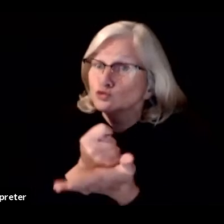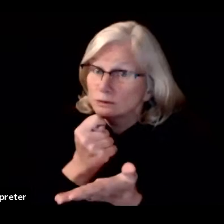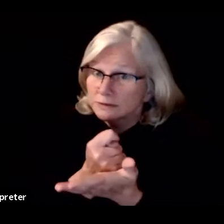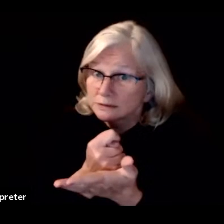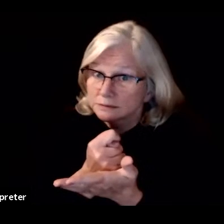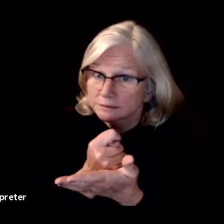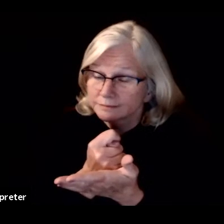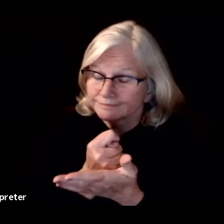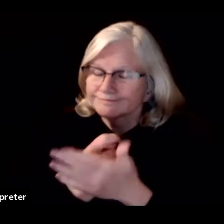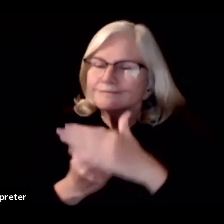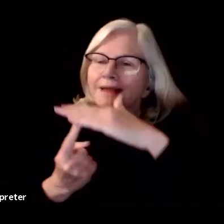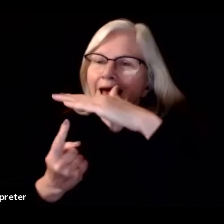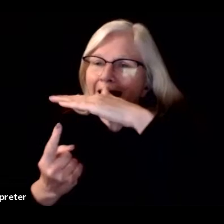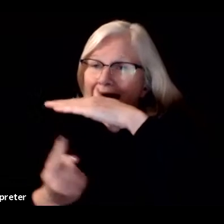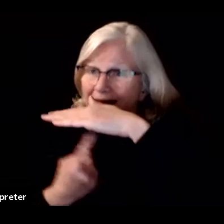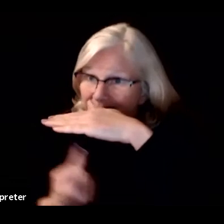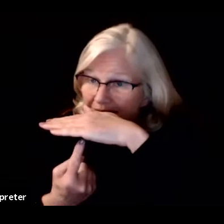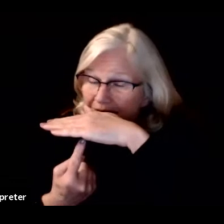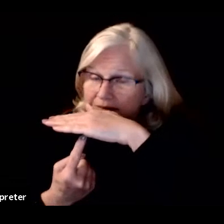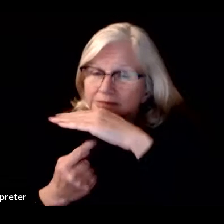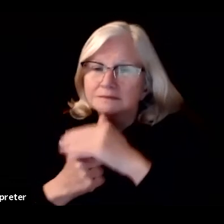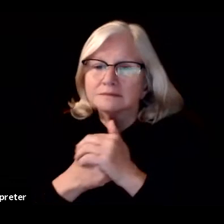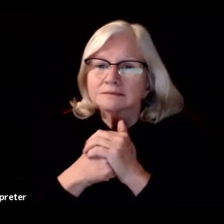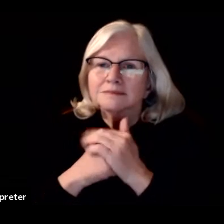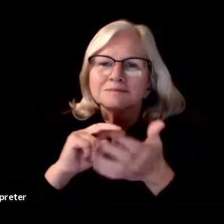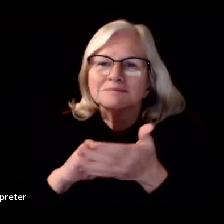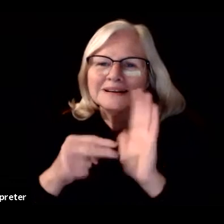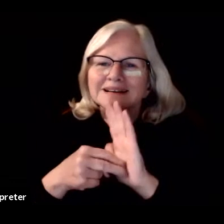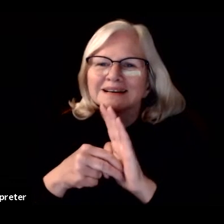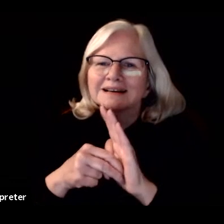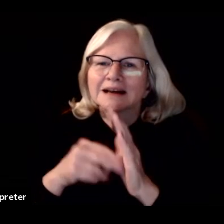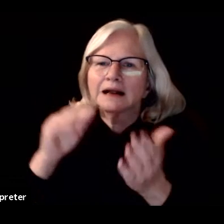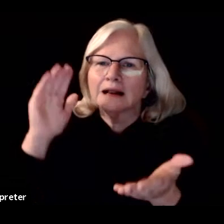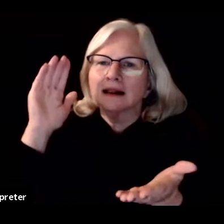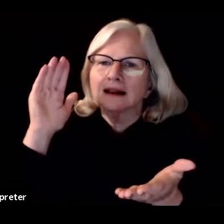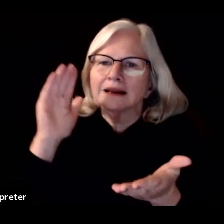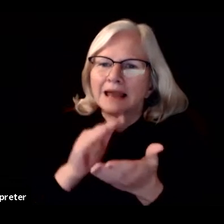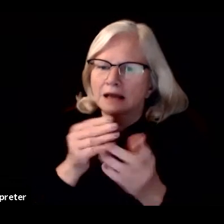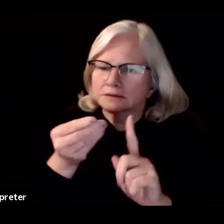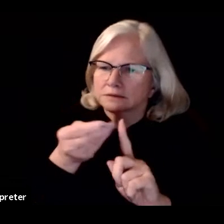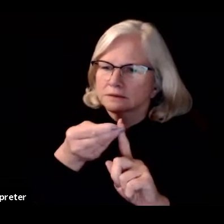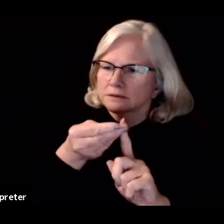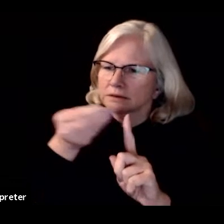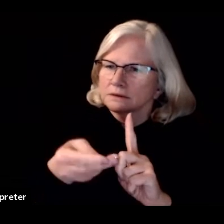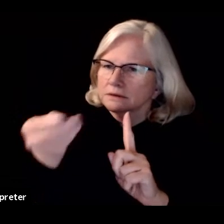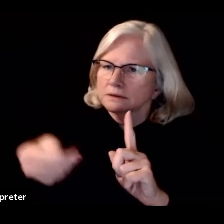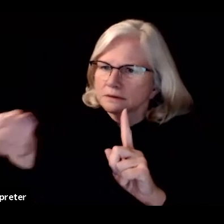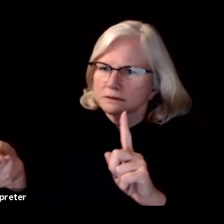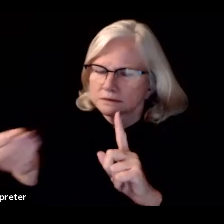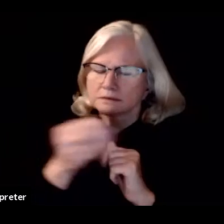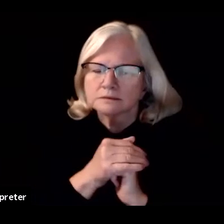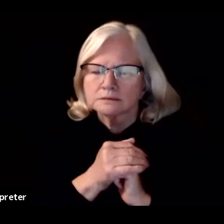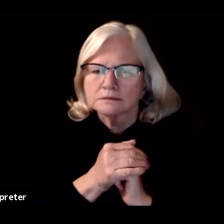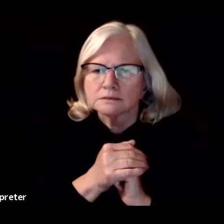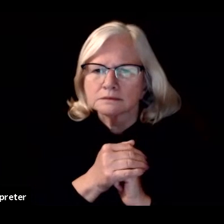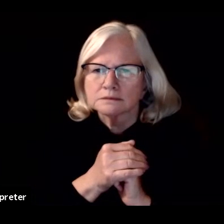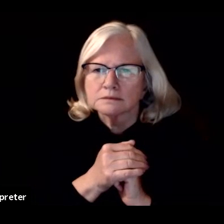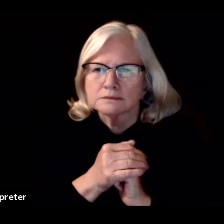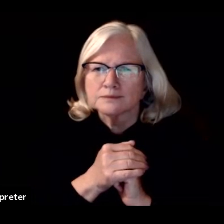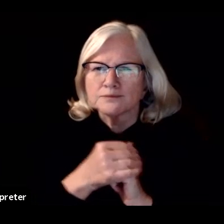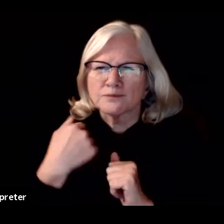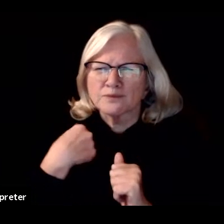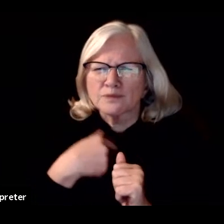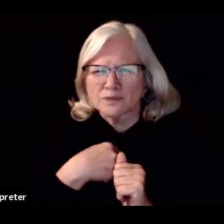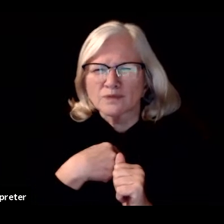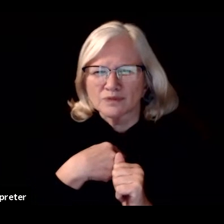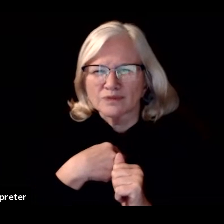the chains of transmission. We've done such important work to expand testing, access to testing